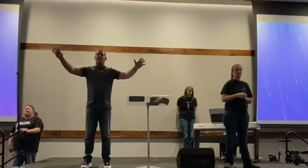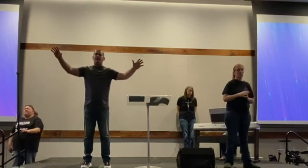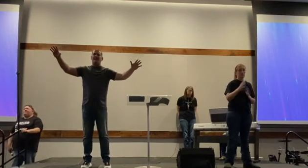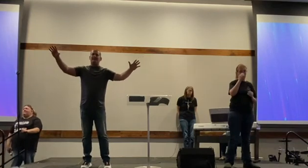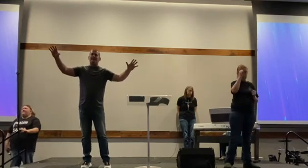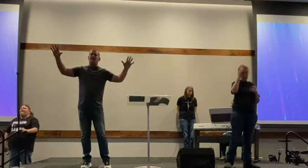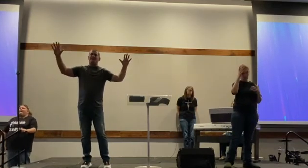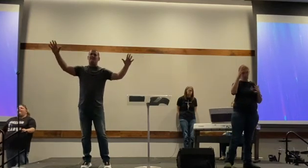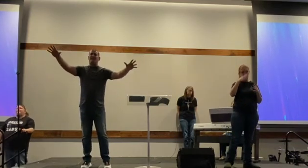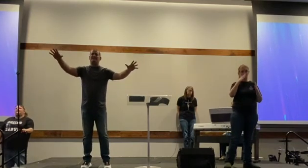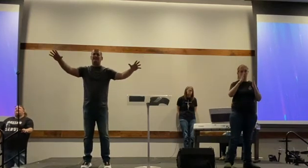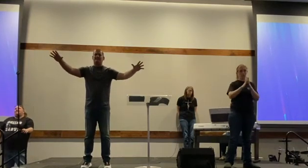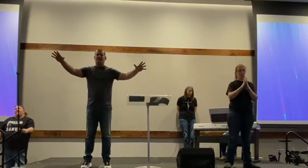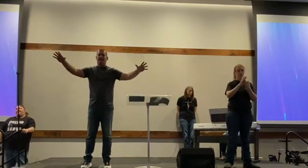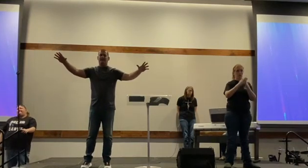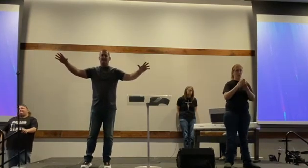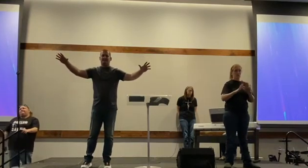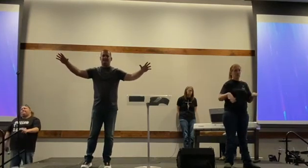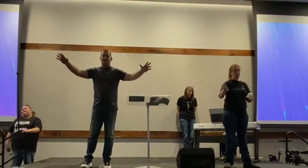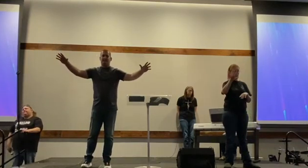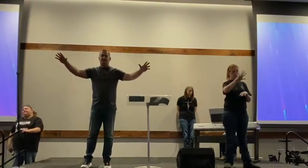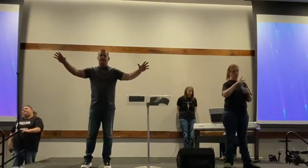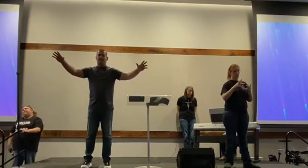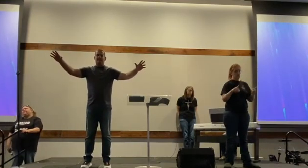Father, I pray, God, that you bring peace in this place.